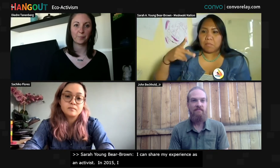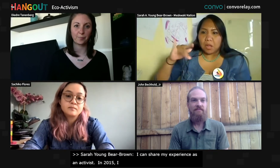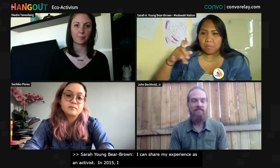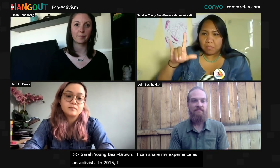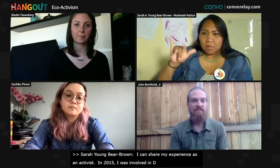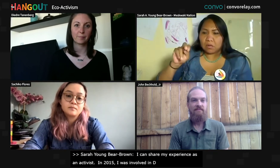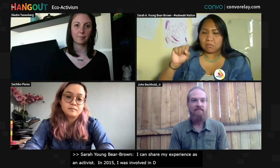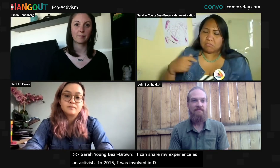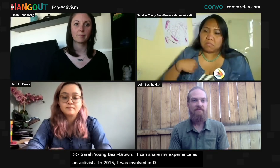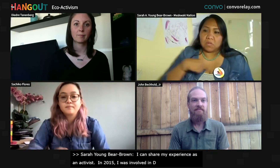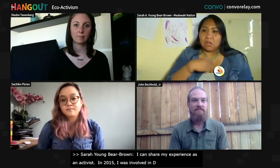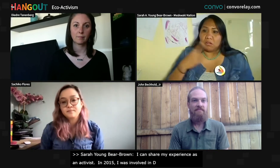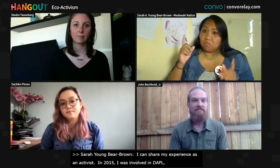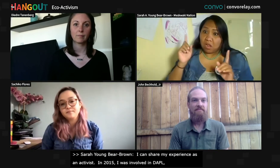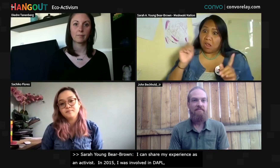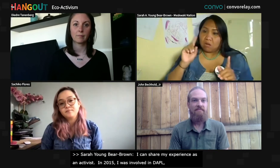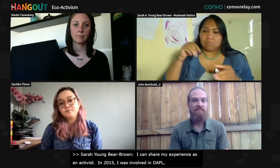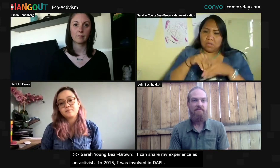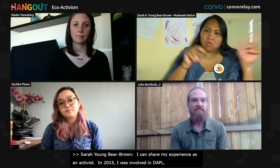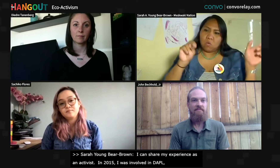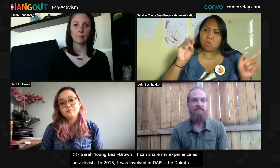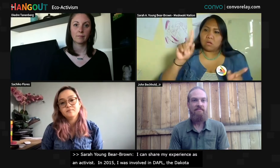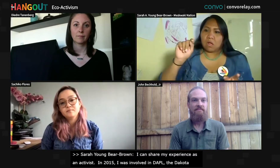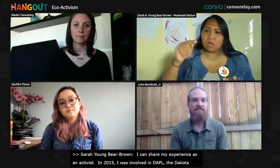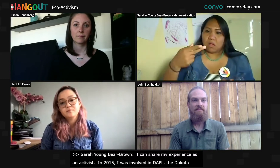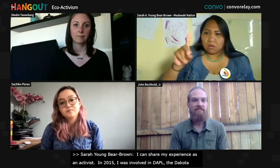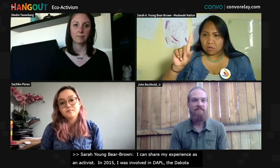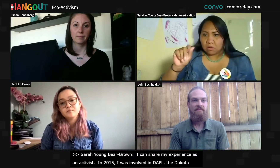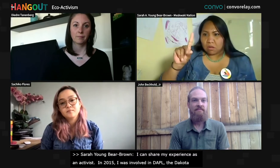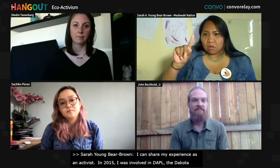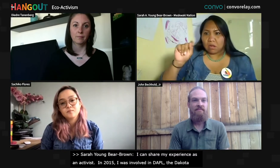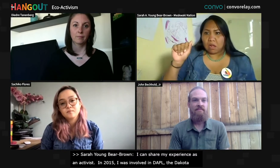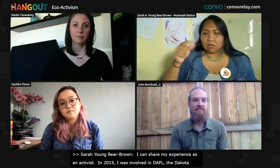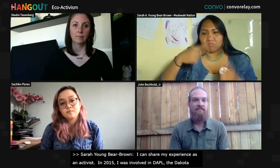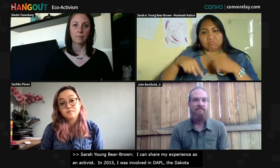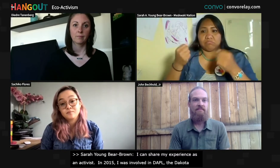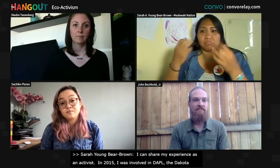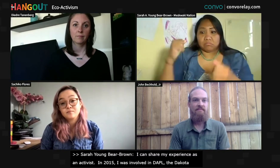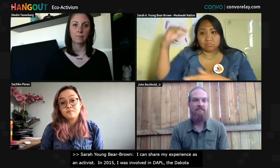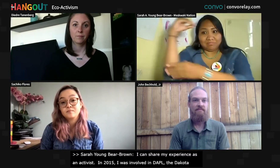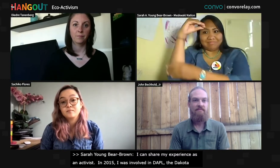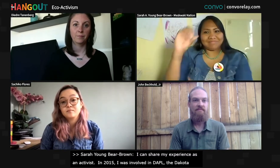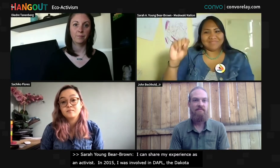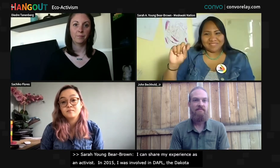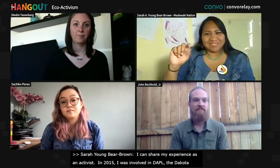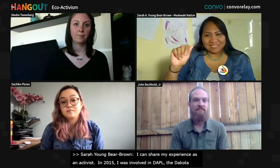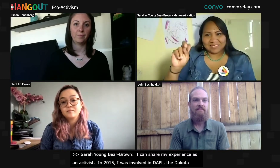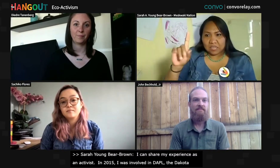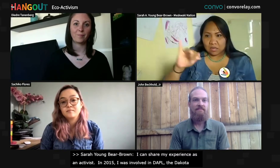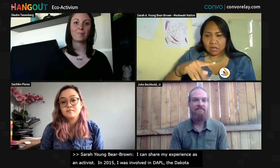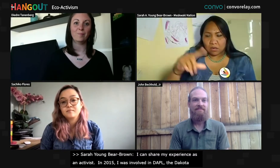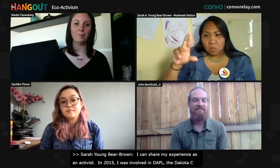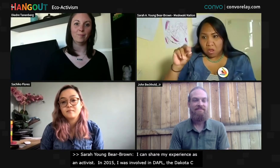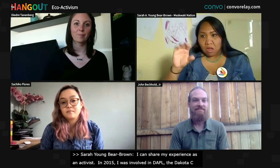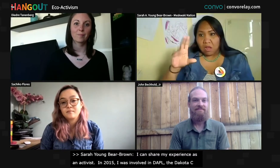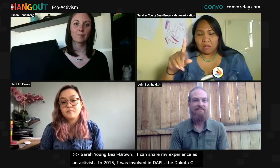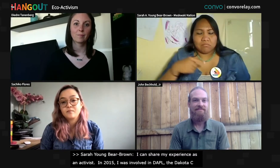Dakota CSS pipelines. And so we did that in North Dakota. This is the sign for Standing